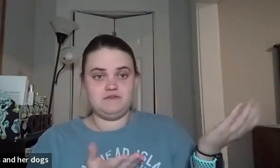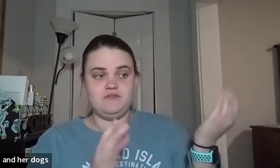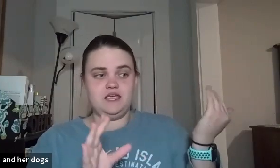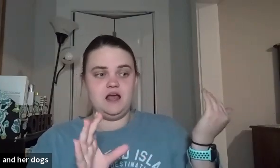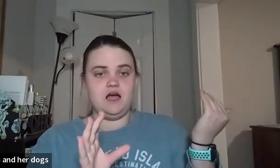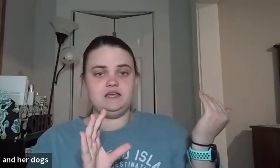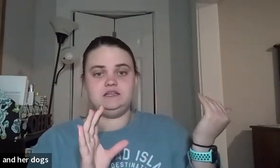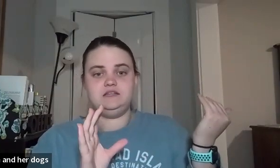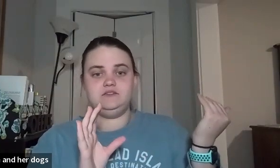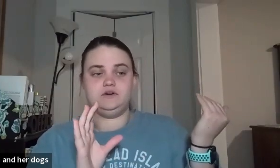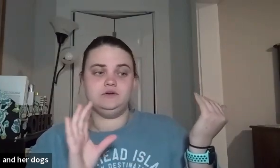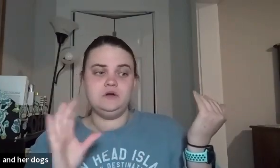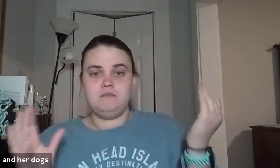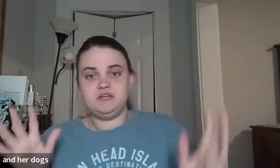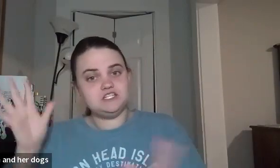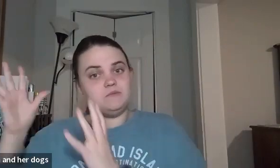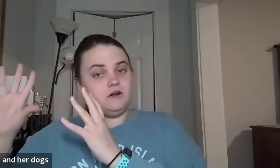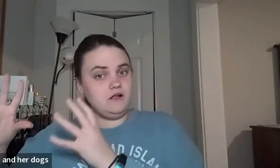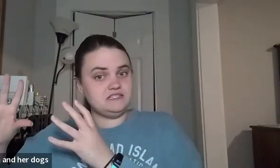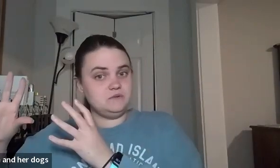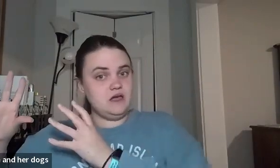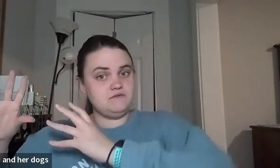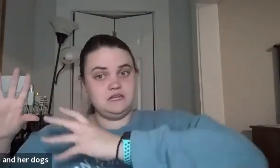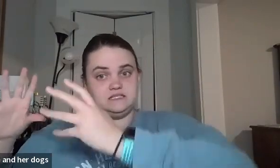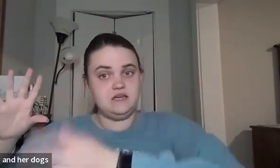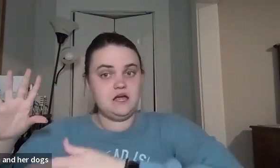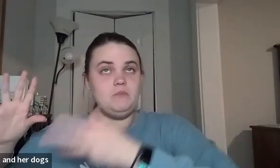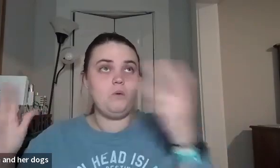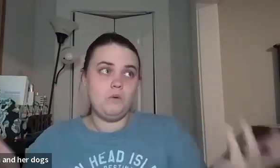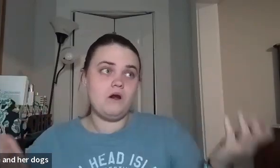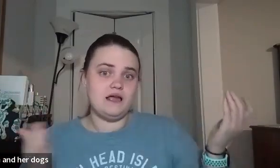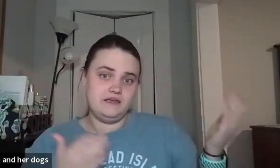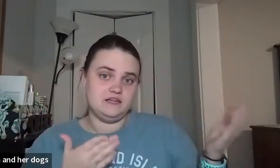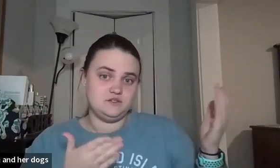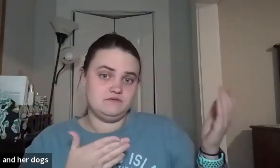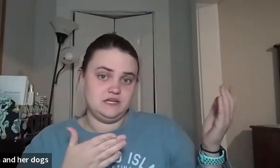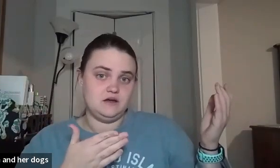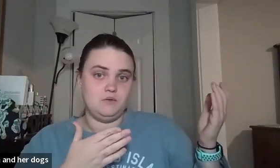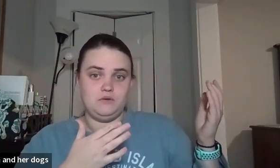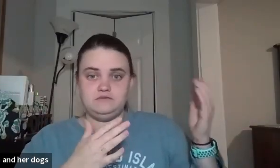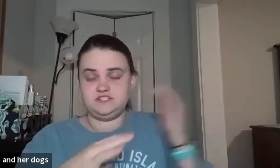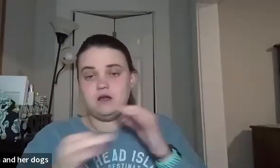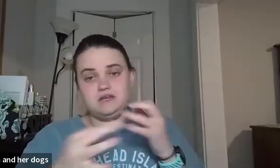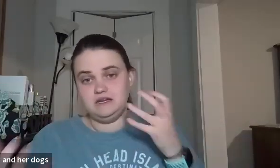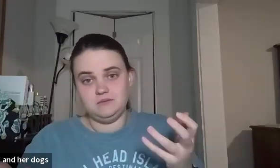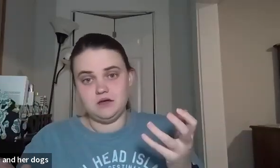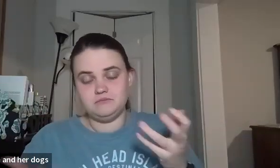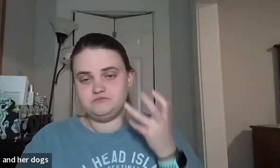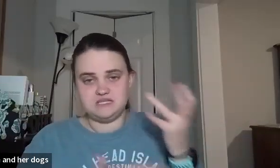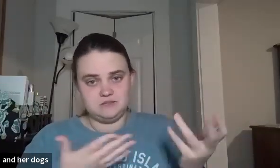and then I can either mention them in our class that we have the next time, or I can do a video or describe it in an email best as